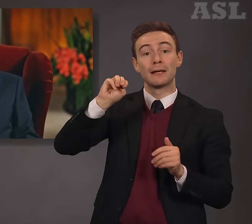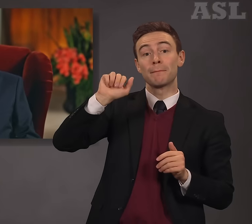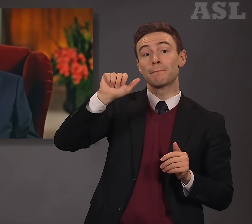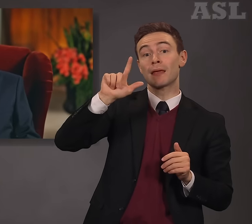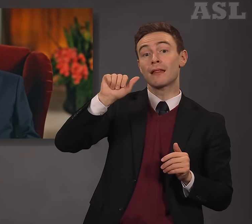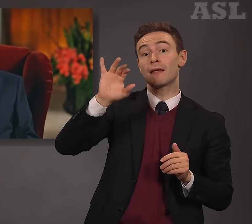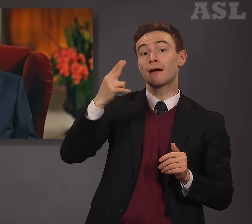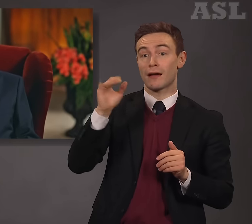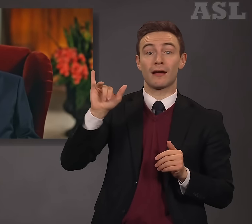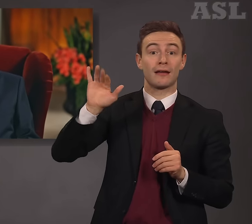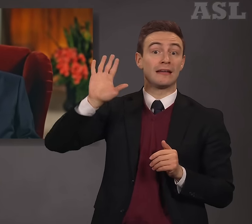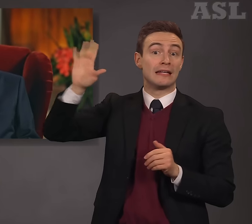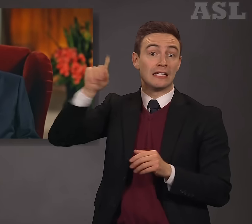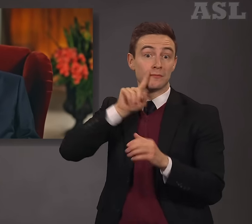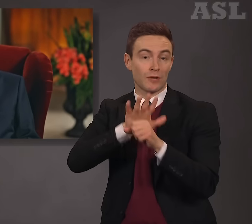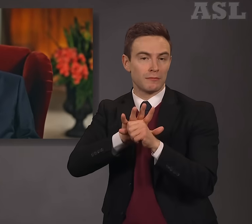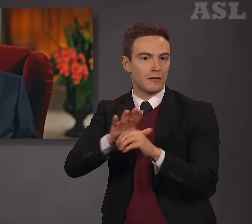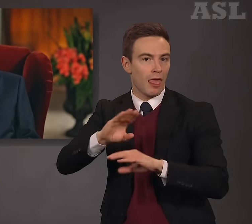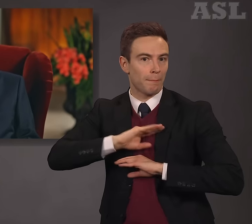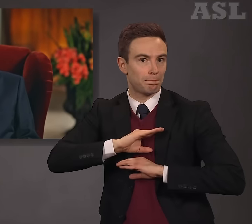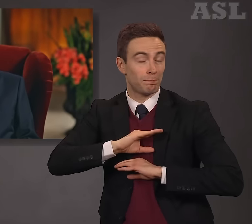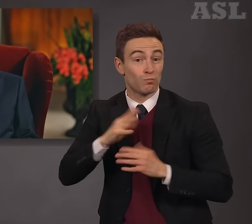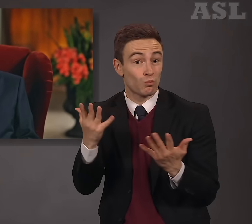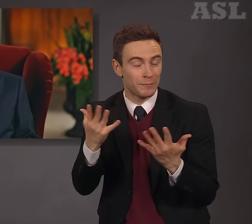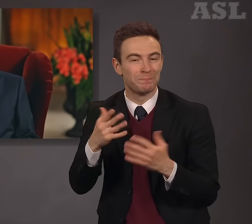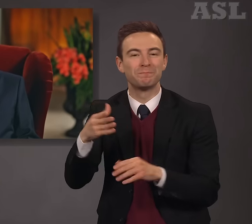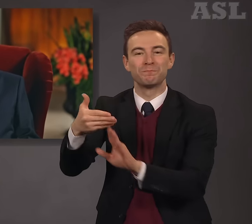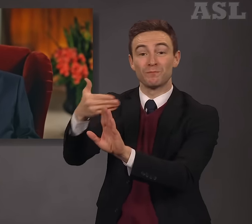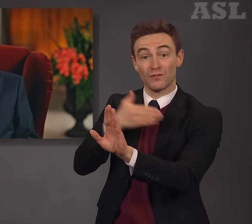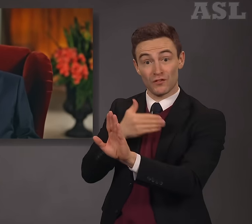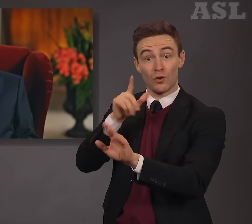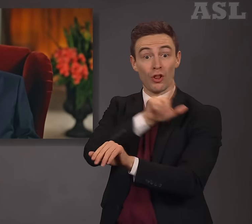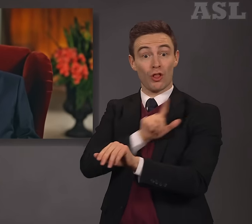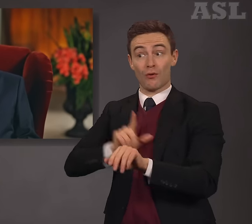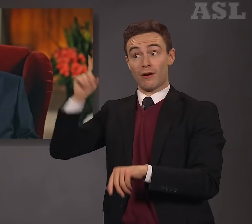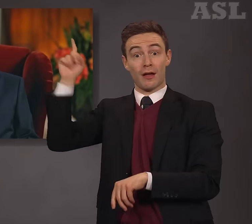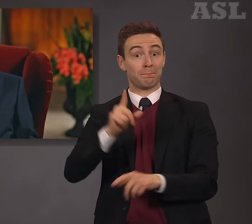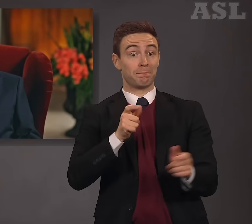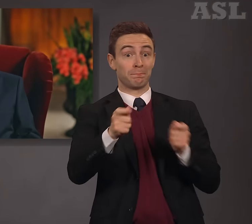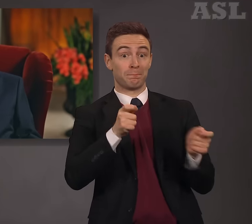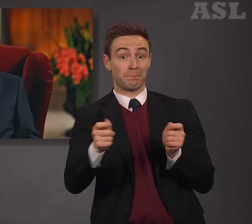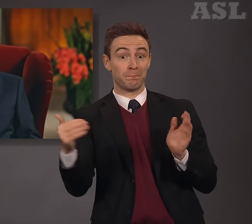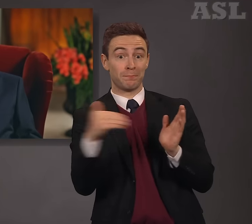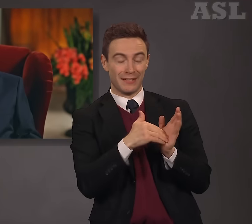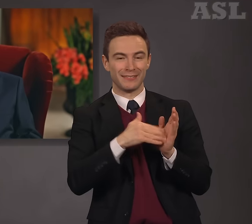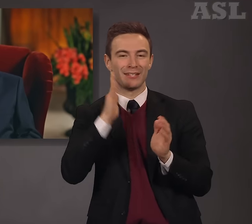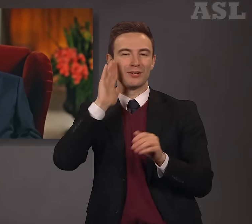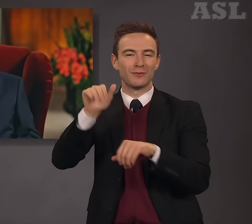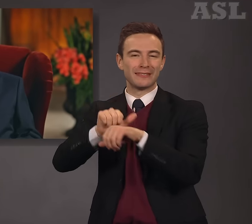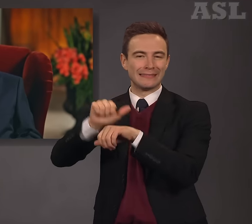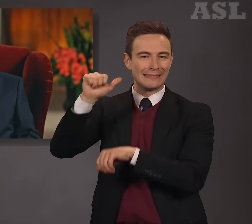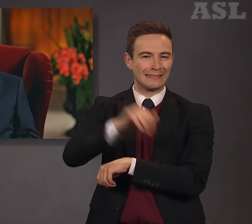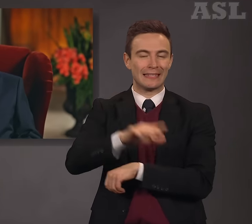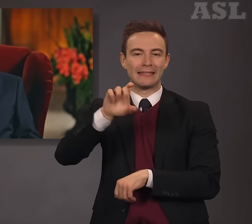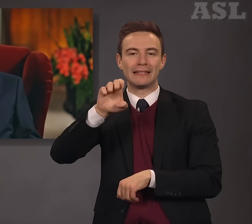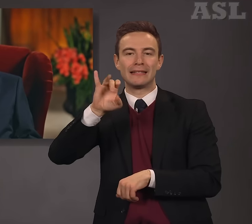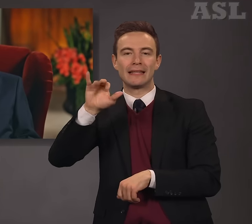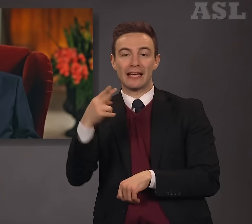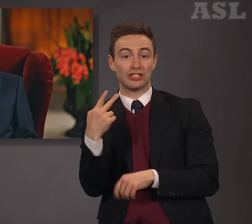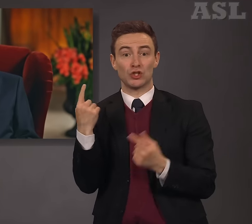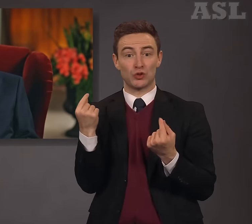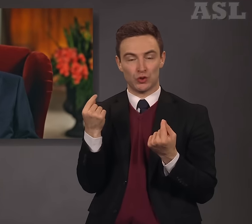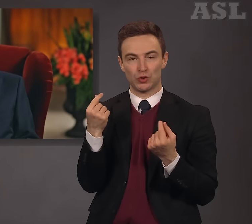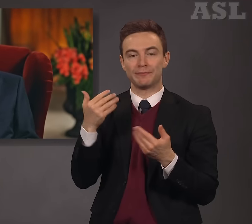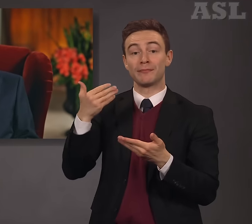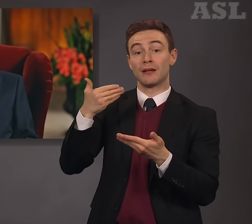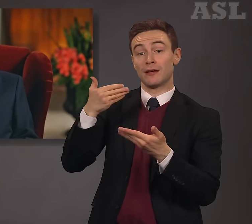promise that before the second coming, the Lord would send Elijah to turn the heart of